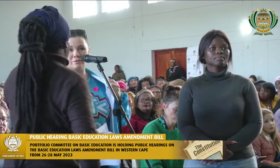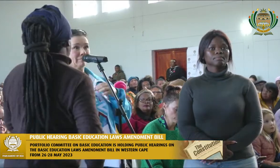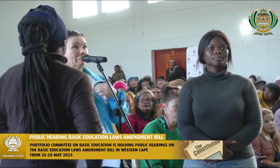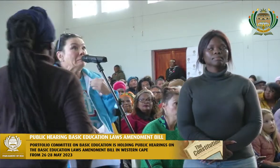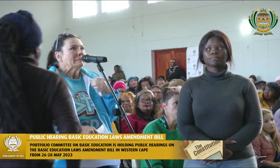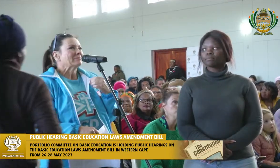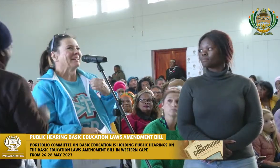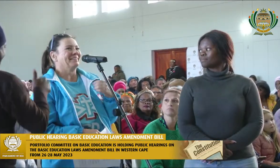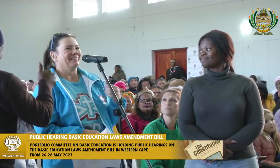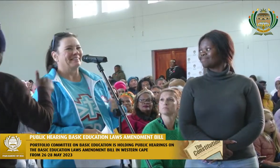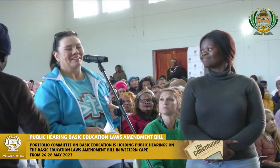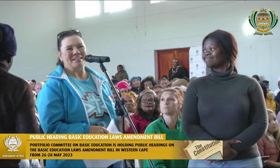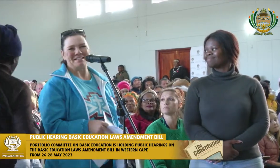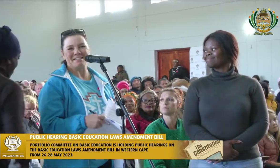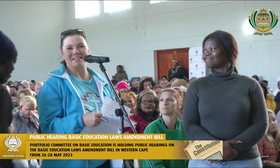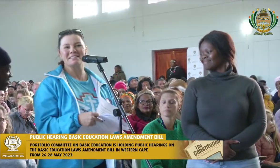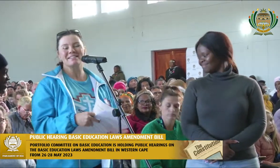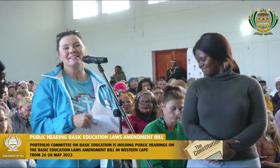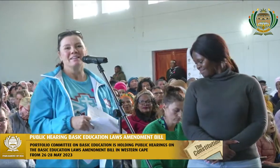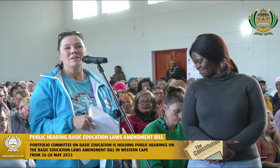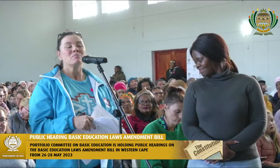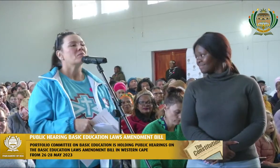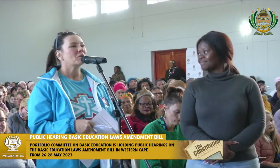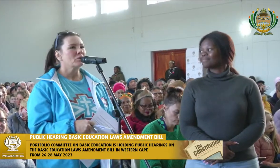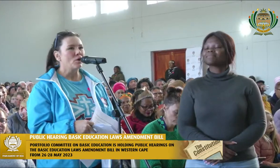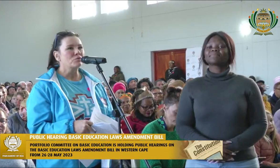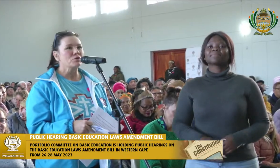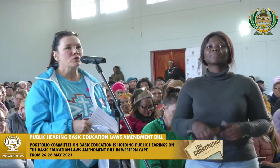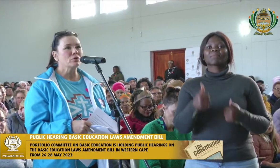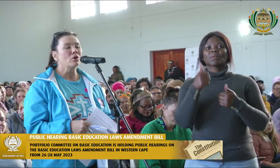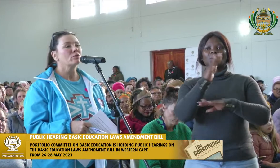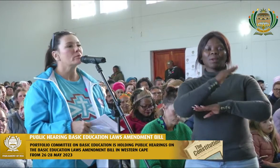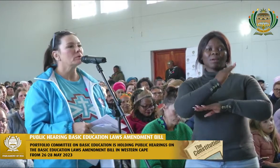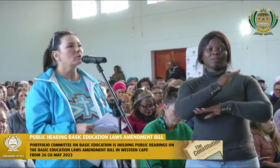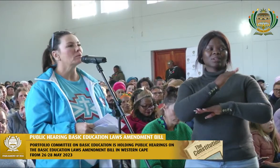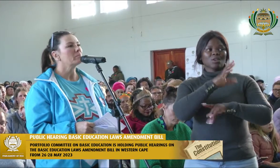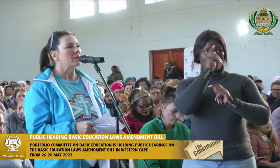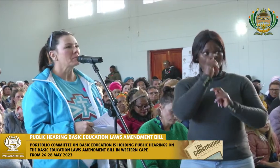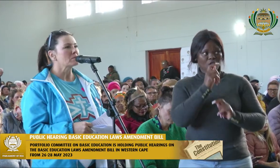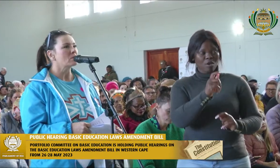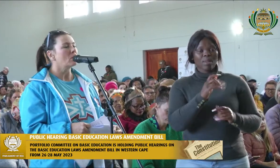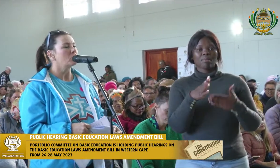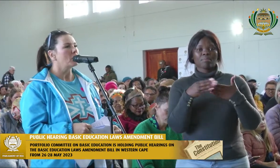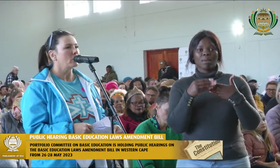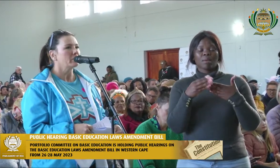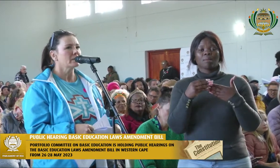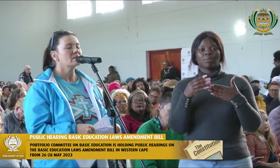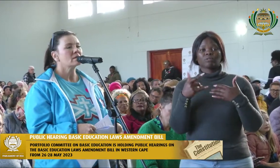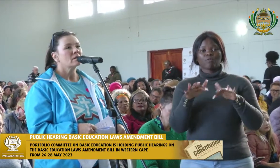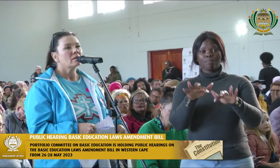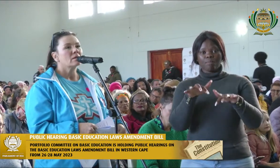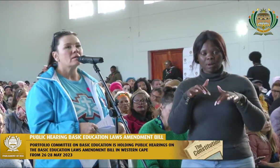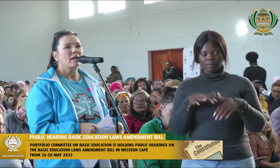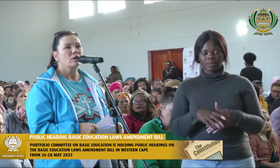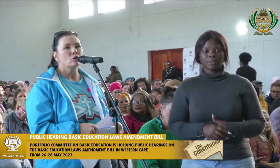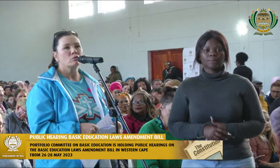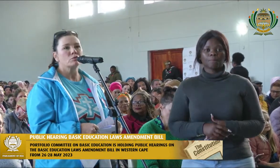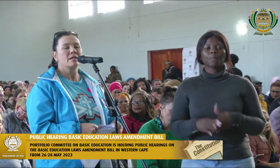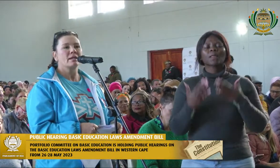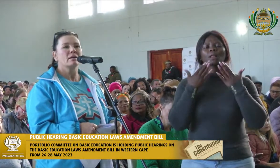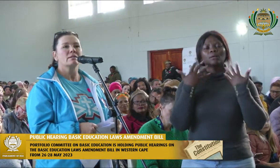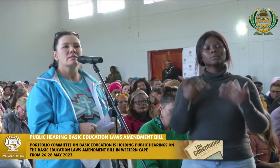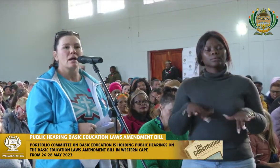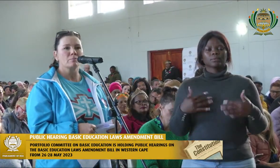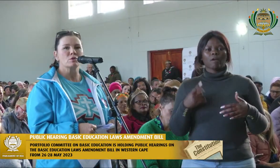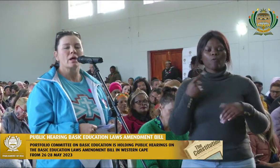That good? Yes, it is. Good afternoon, honourable members of Parliament. Thank you